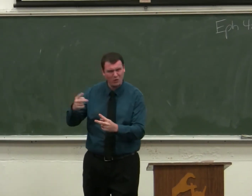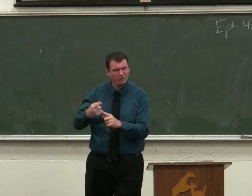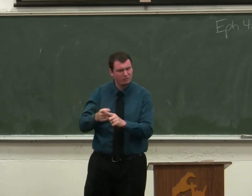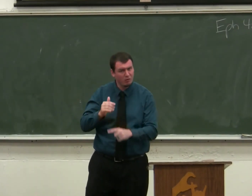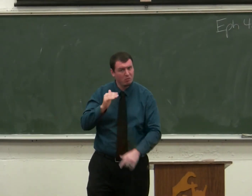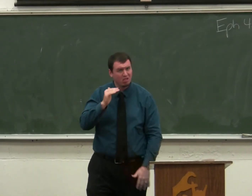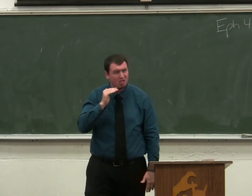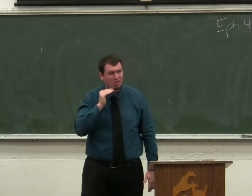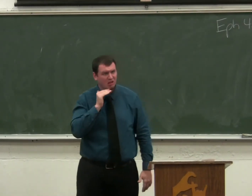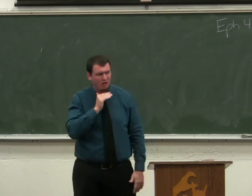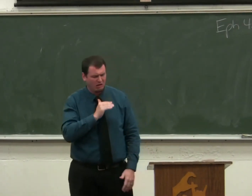Wow.